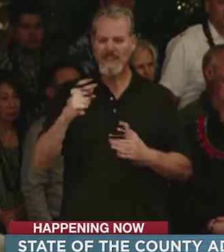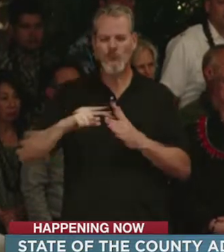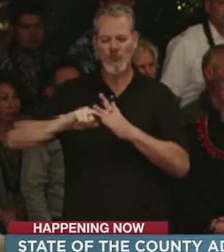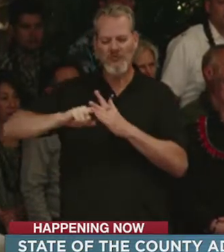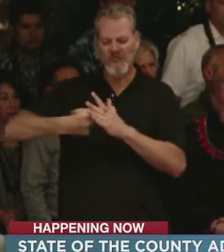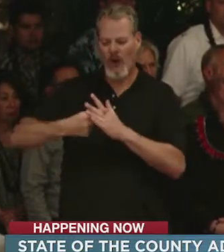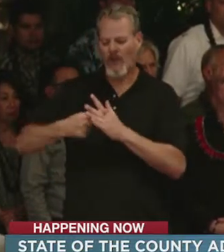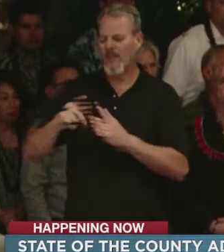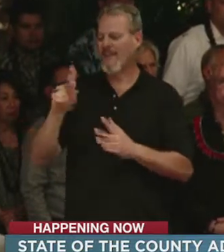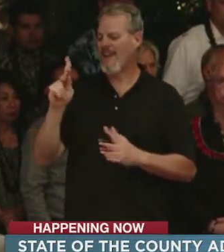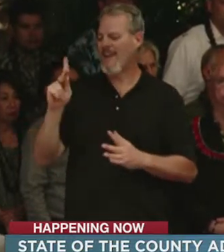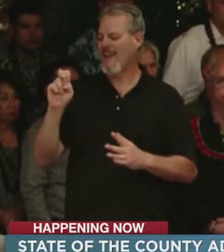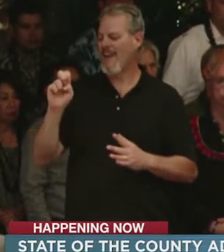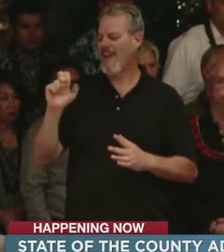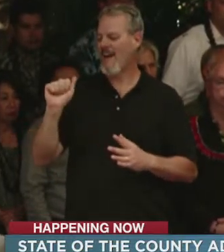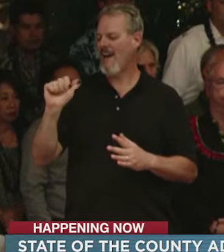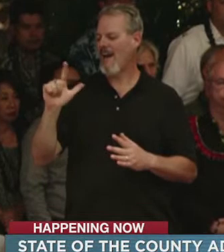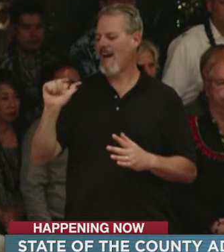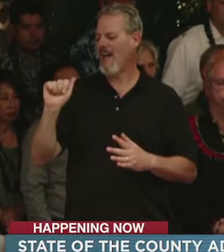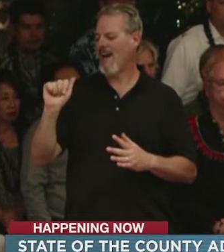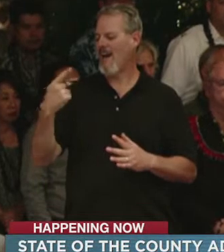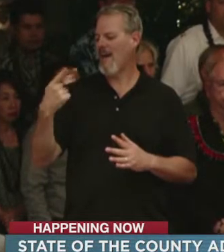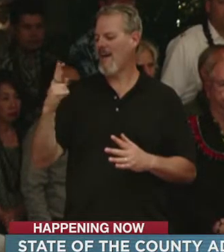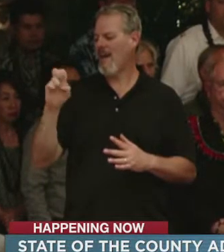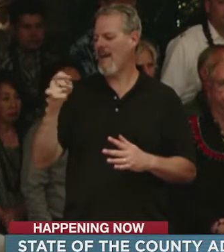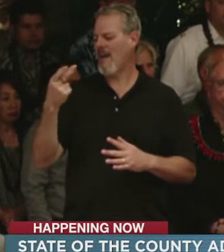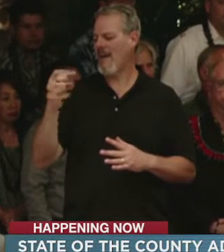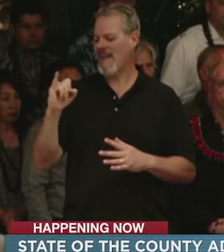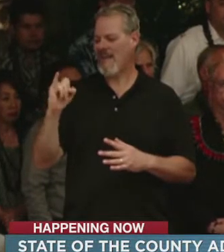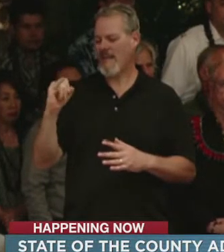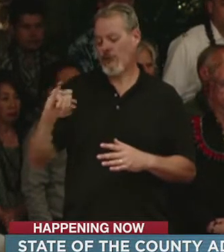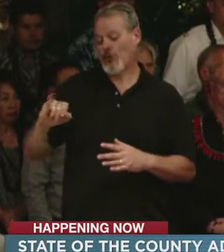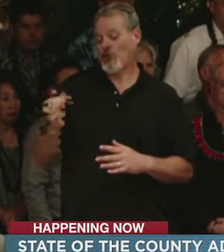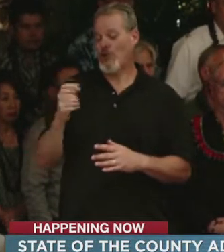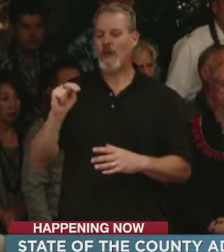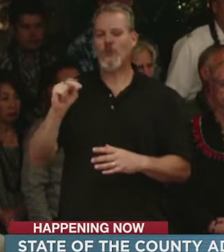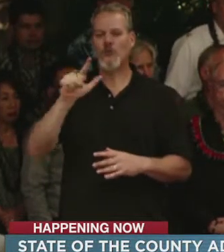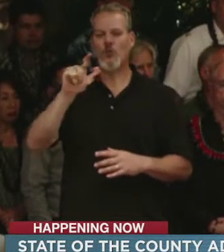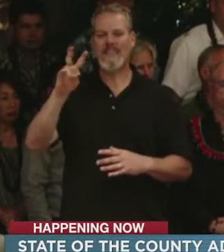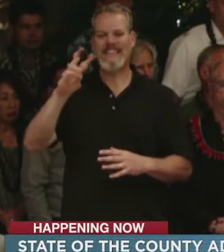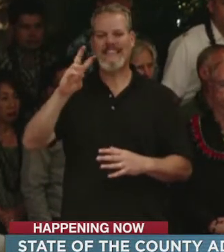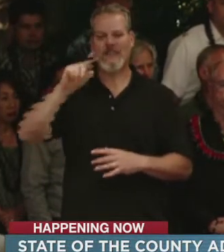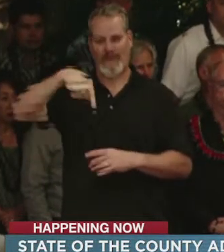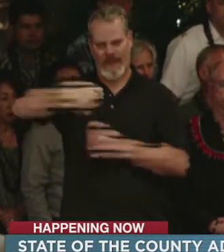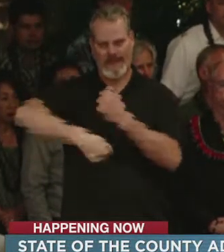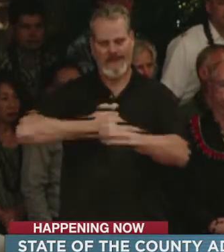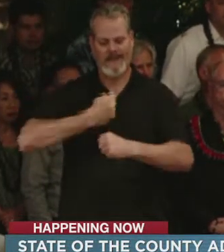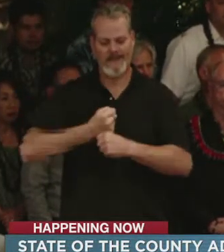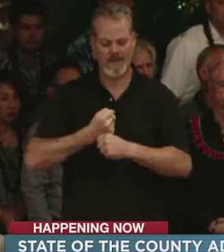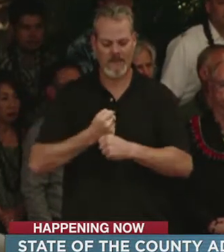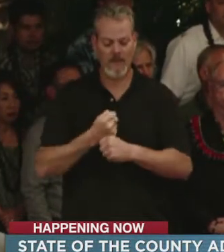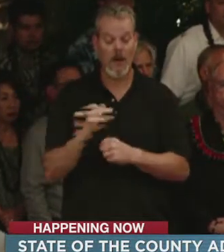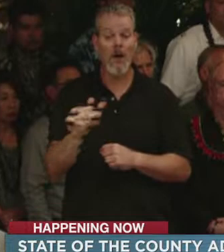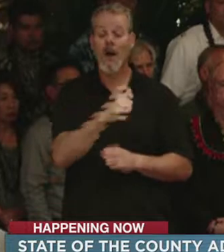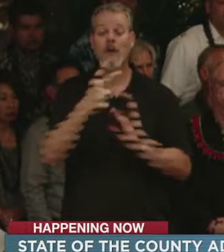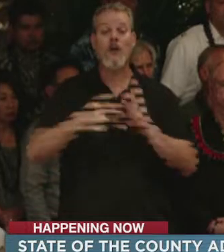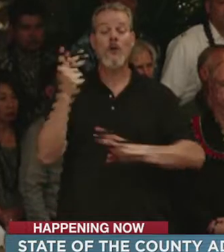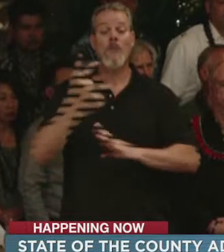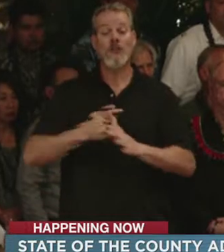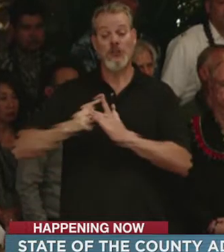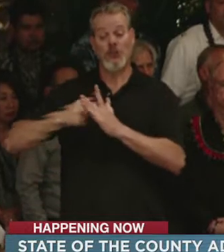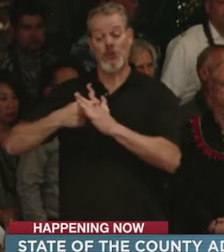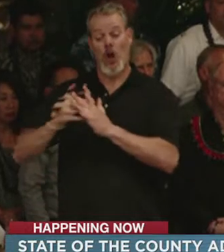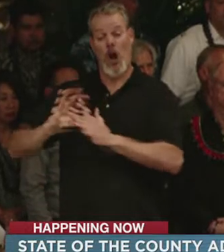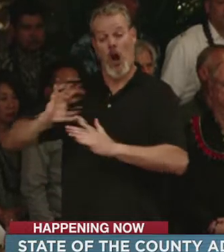in Kealakekee on January 26, 2023. Another project that was incepted before our time, but